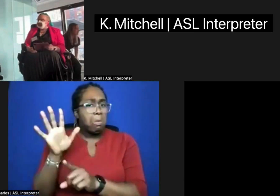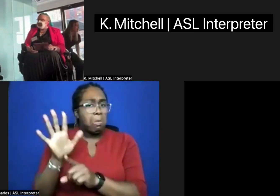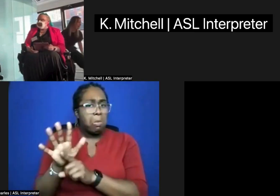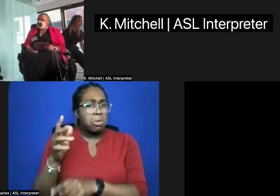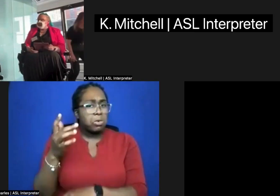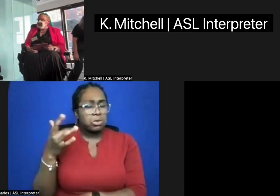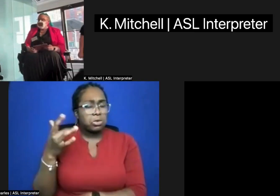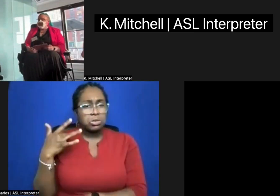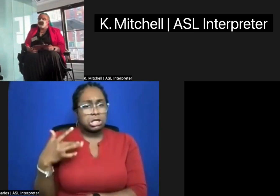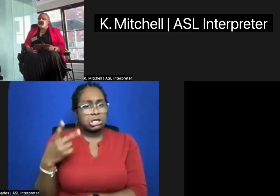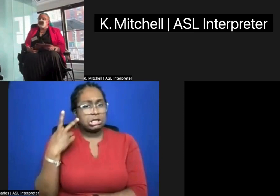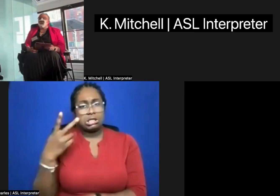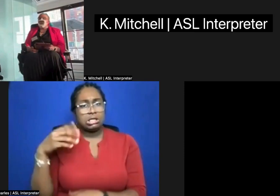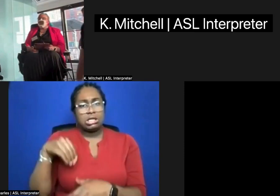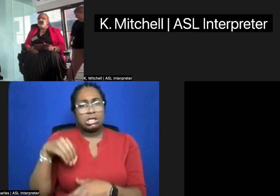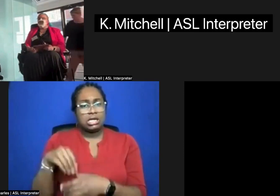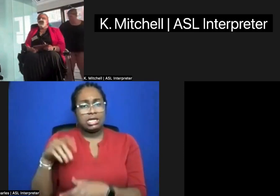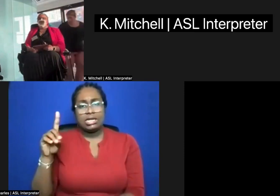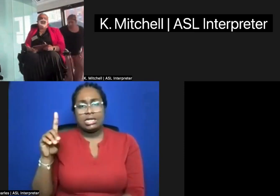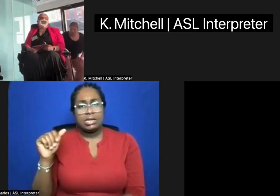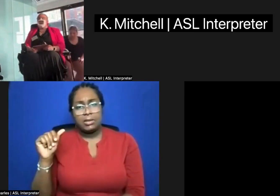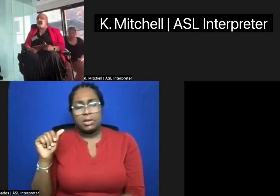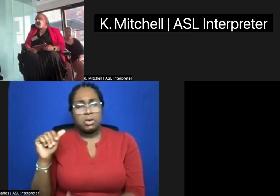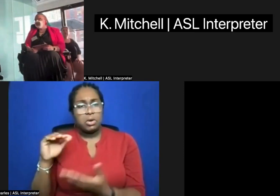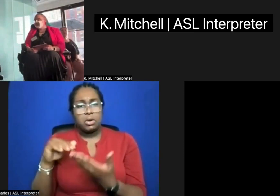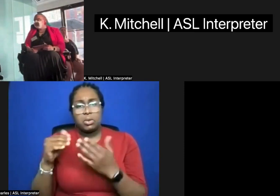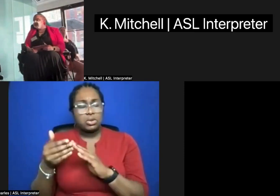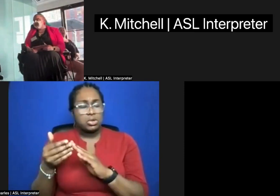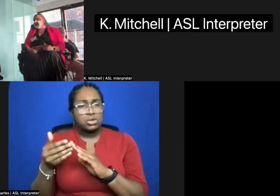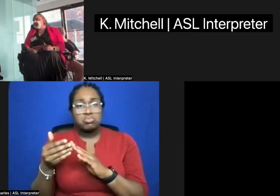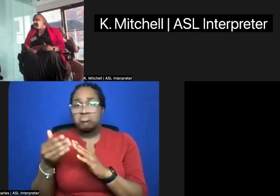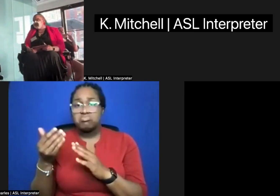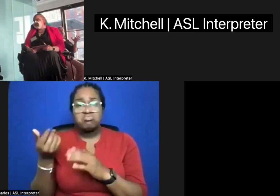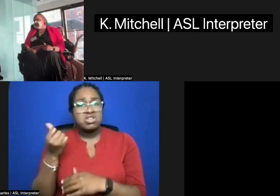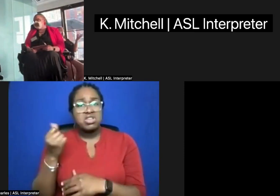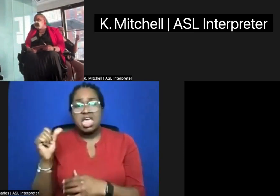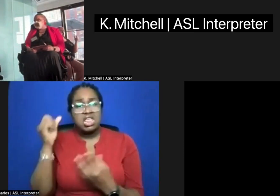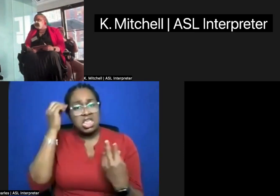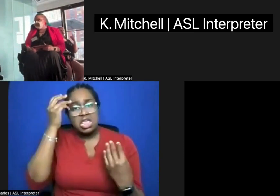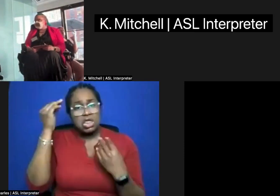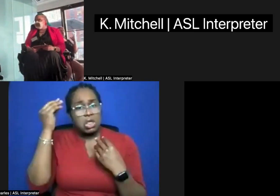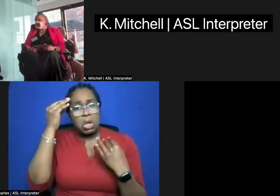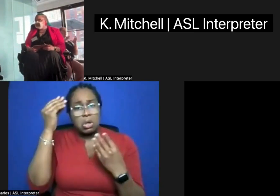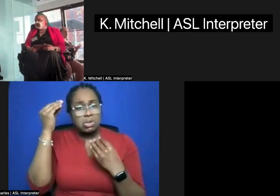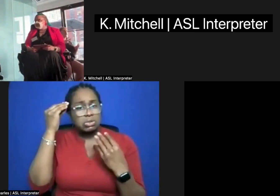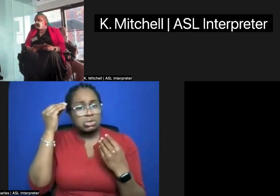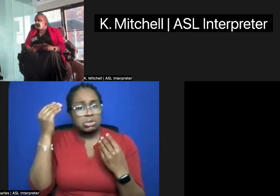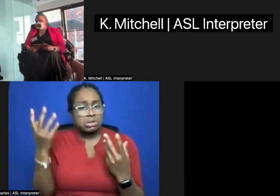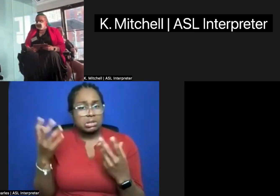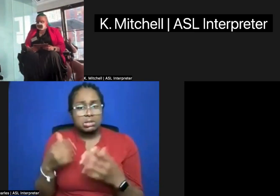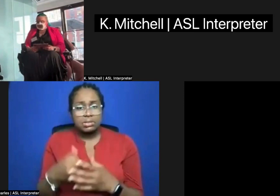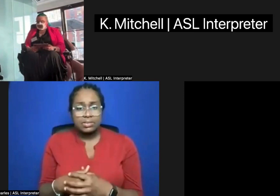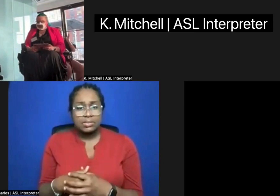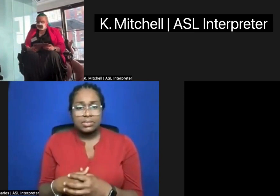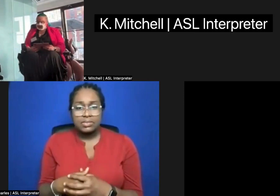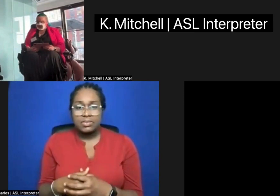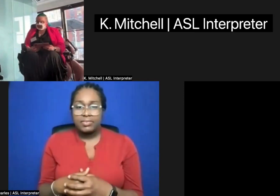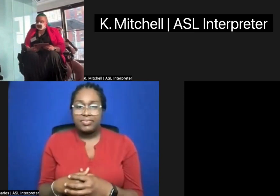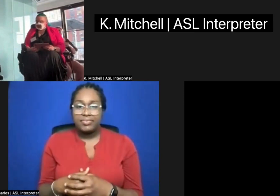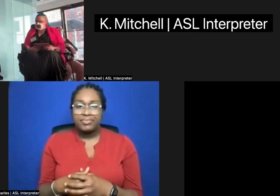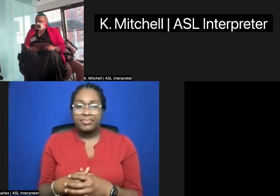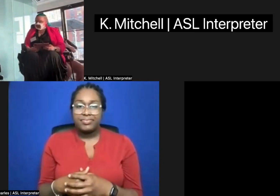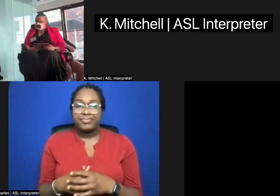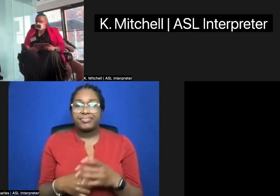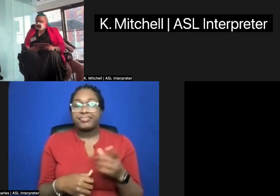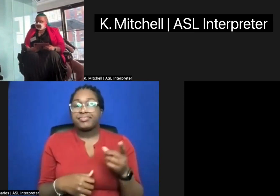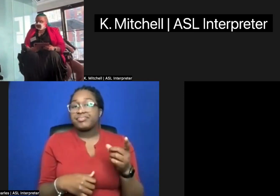litigation? And do you have any general thoughts for clients and litigators alike? Well, I would say, just along the same